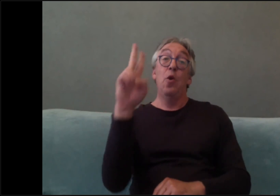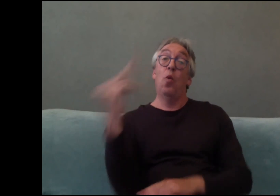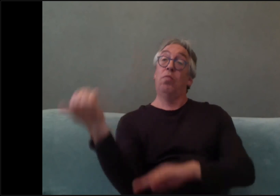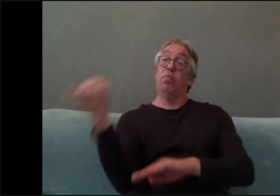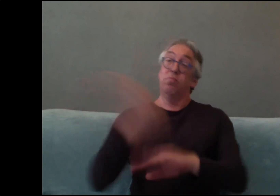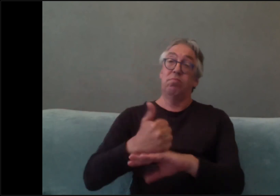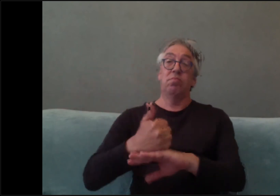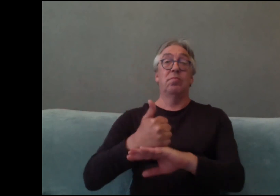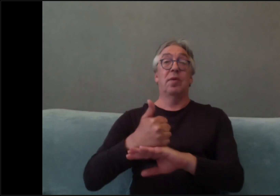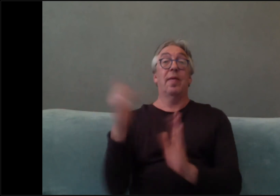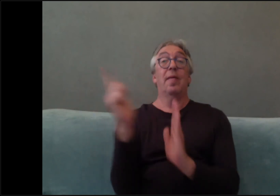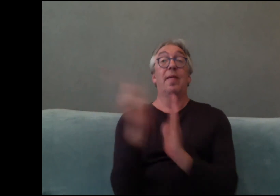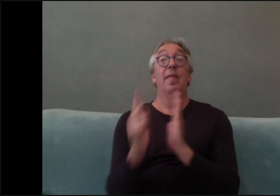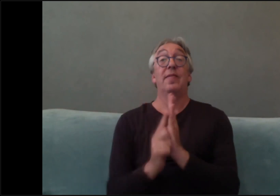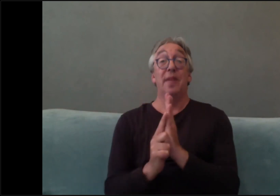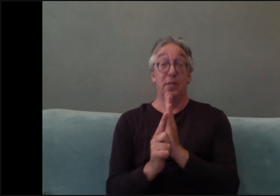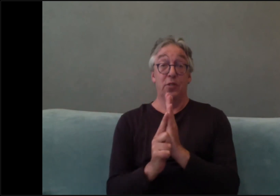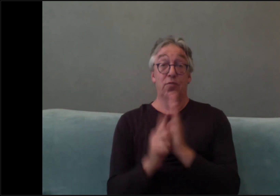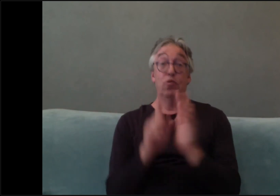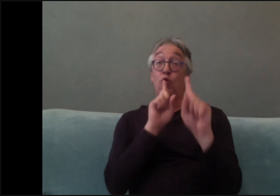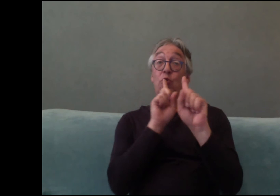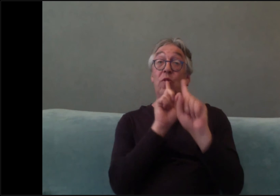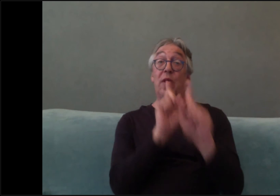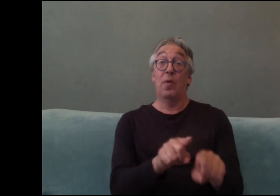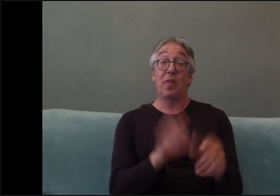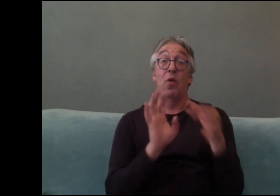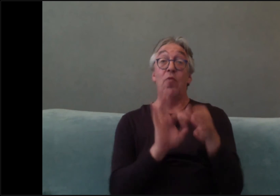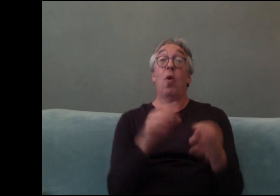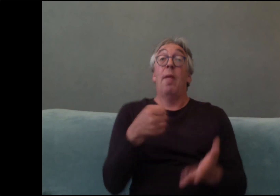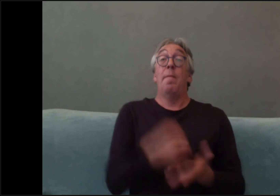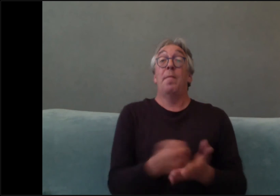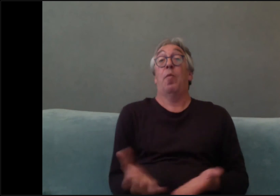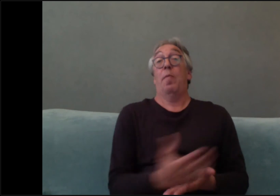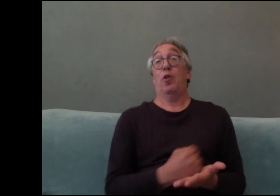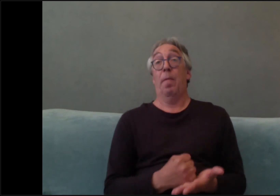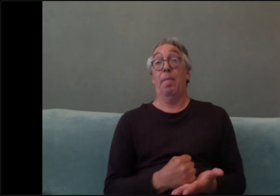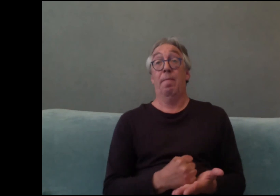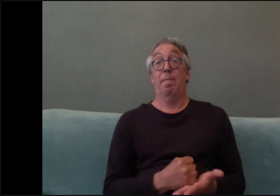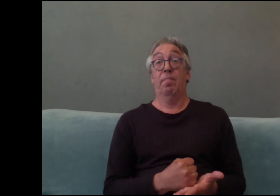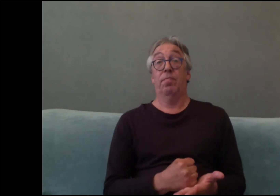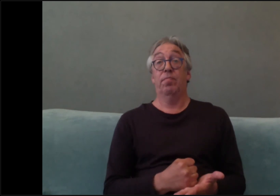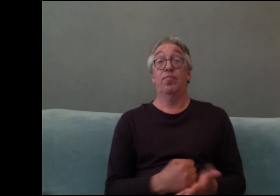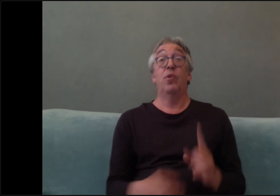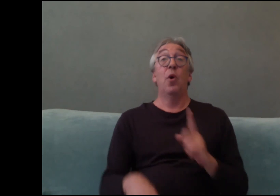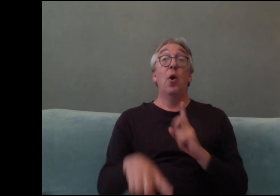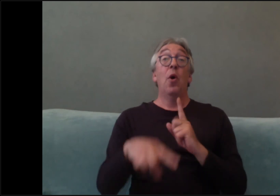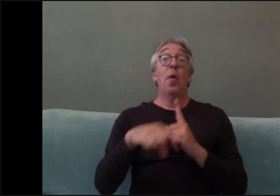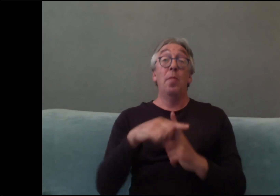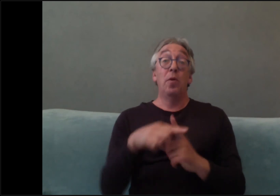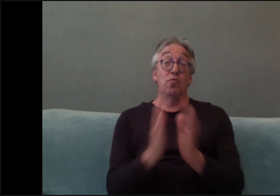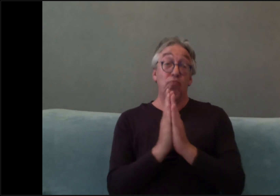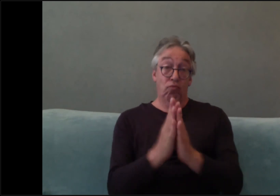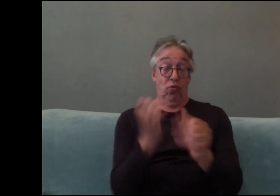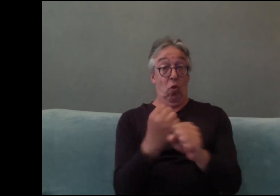other NGOs on joint advocacy for an action plan for implementation of the European pillar